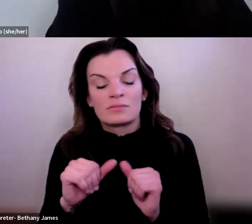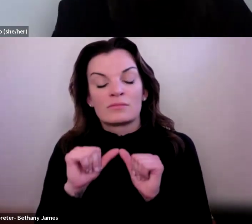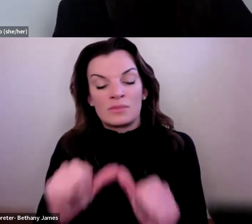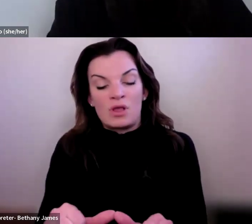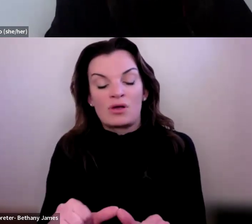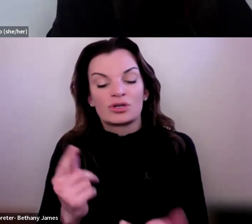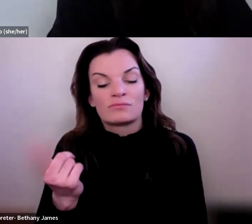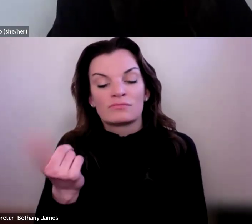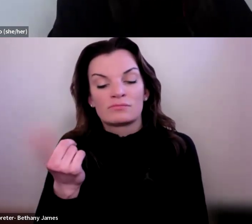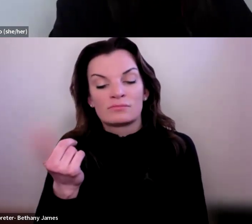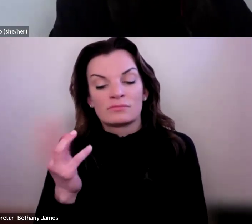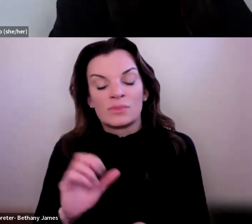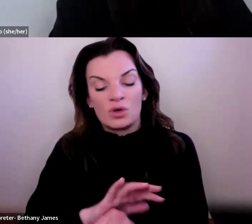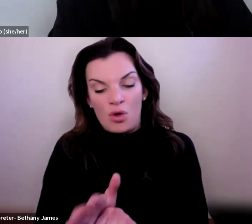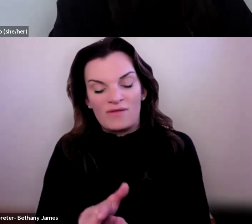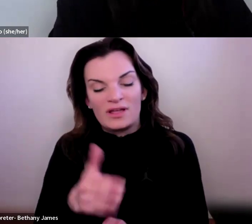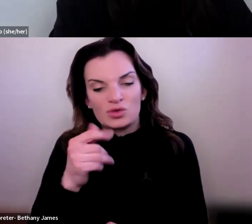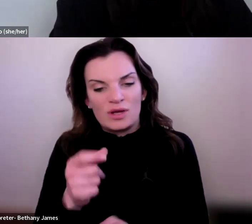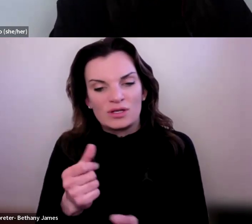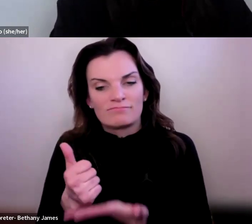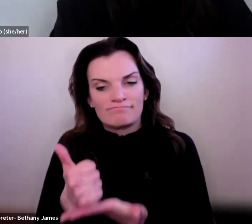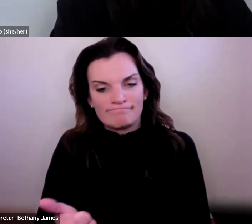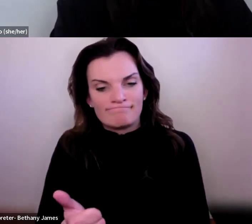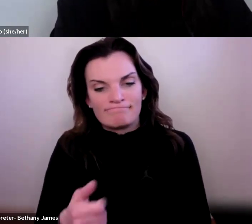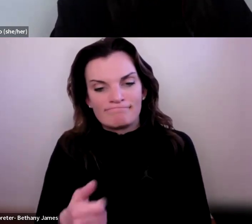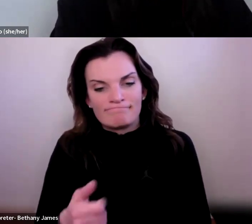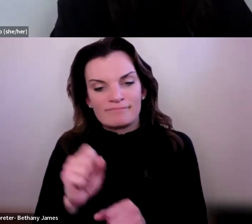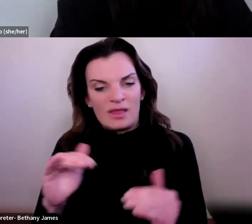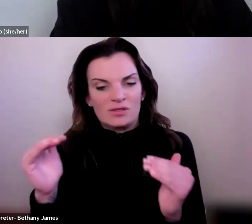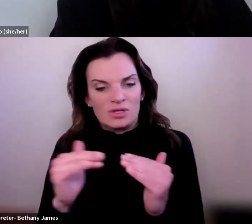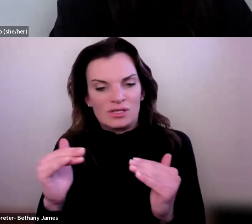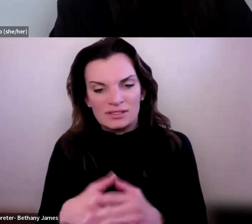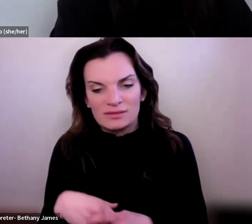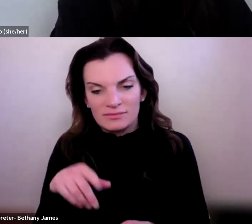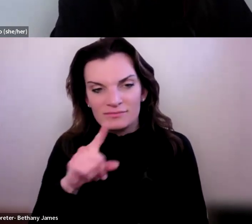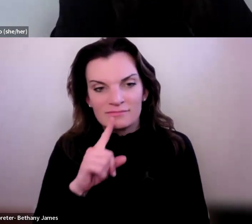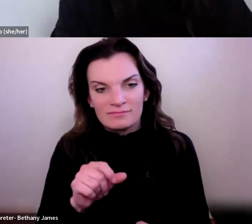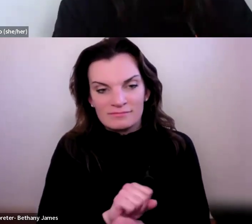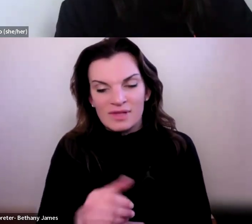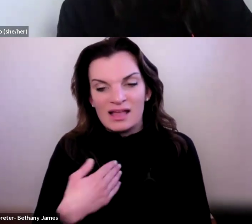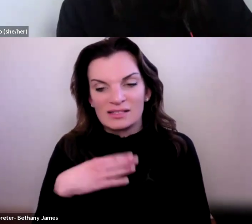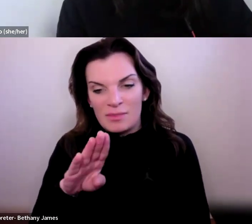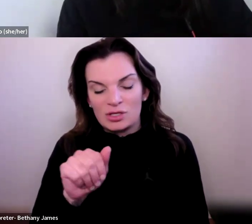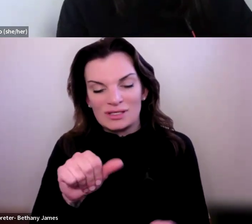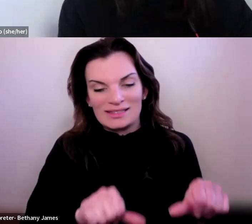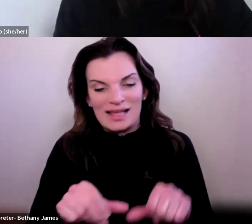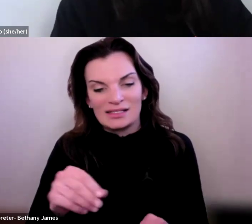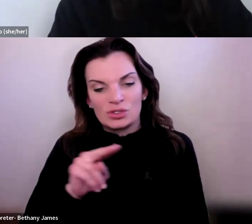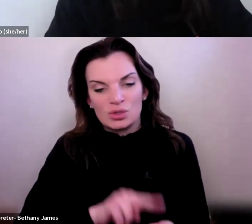for Listening for the Long Haul, a living history of long COVID. Jackie holds a Bachelor of Science in Nursing